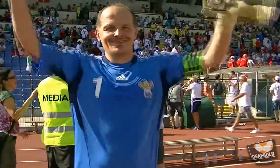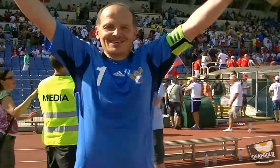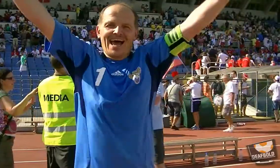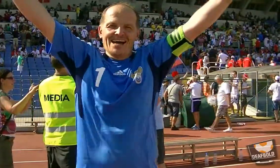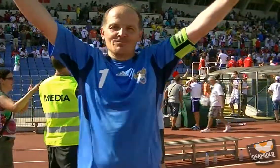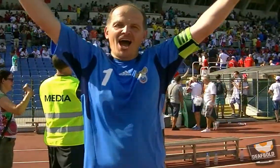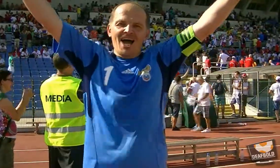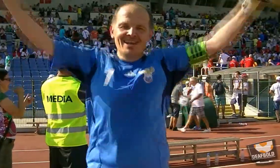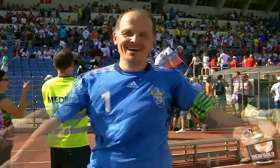the the the the